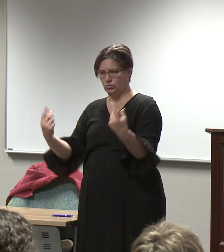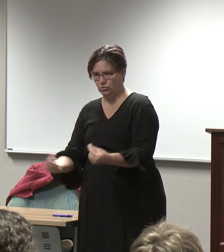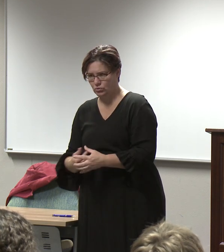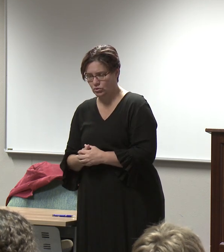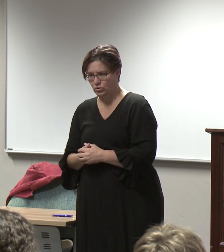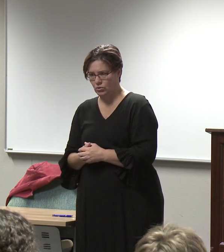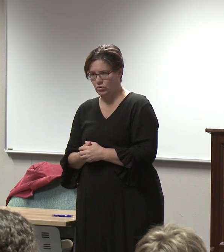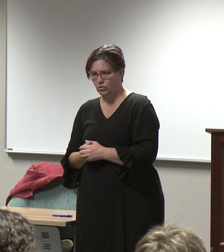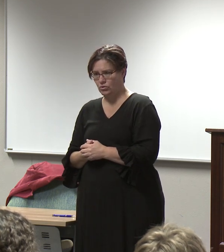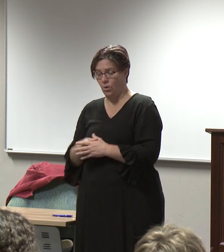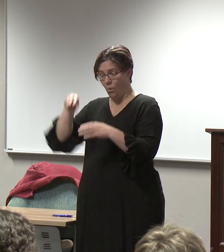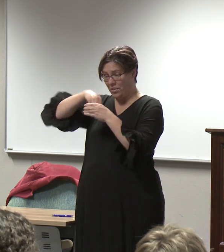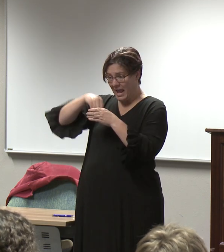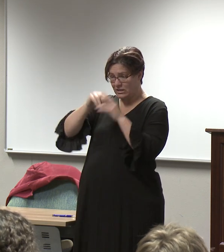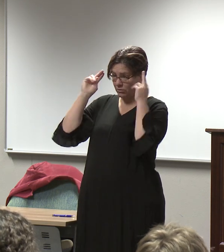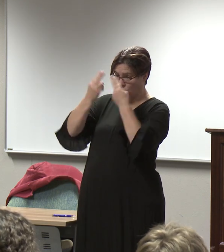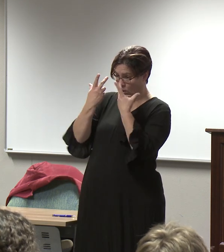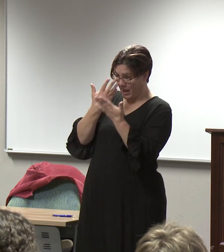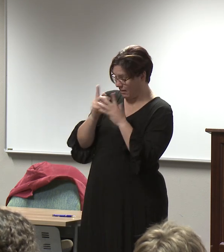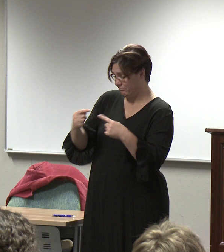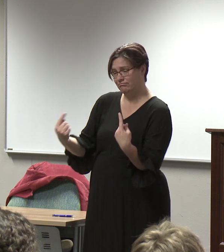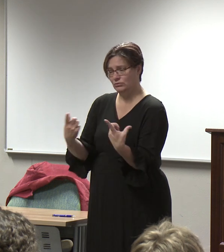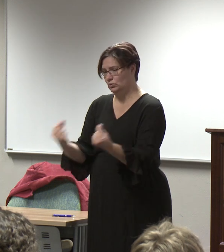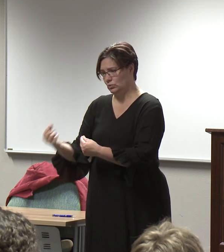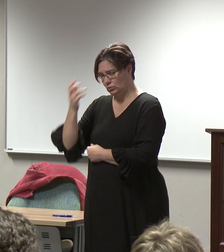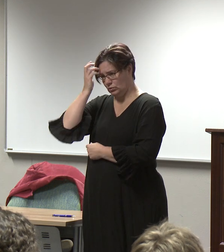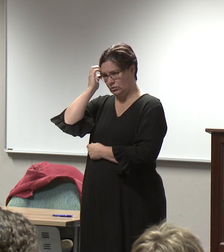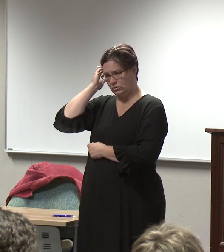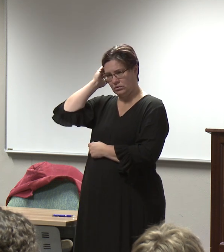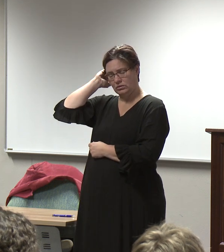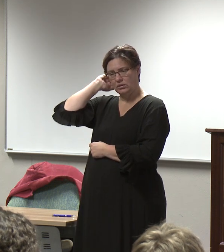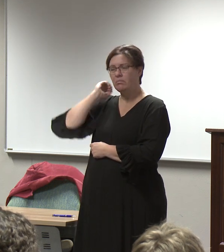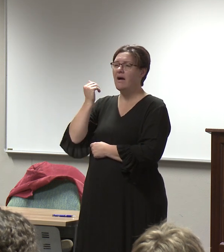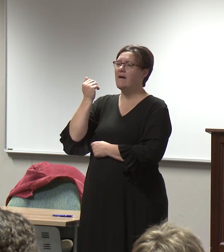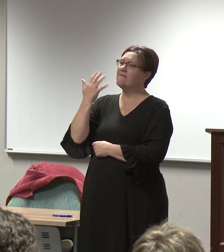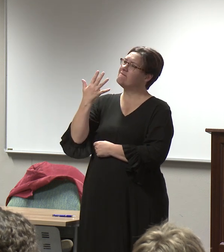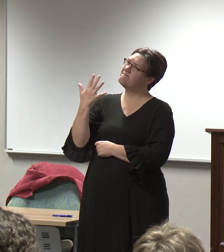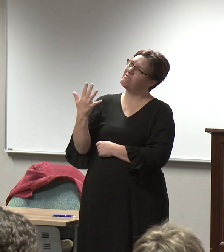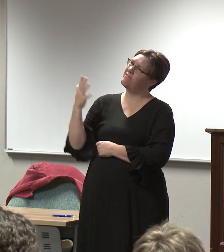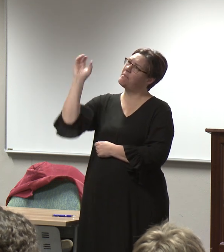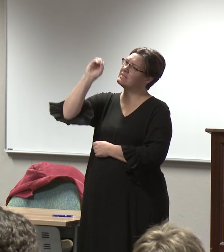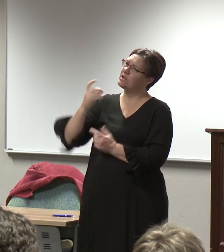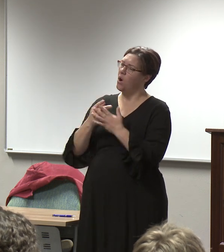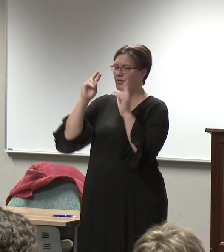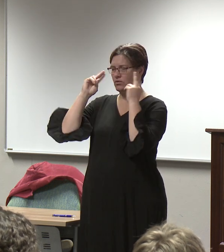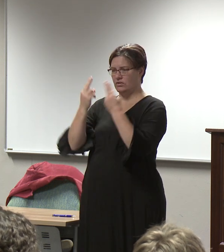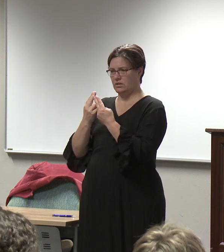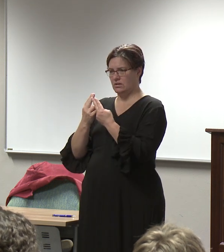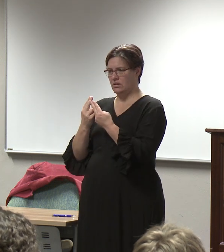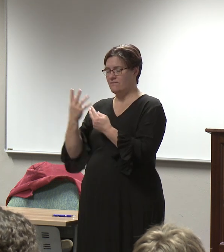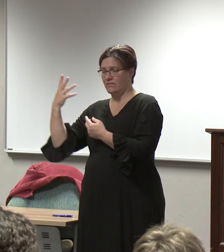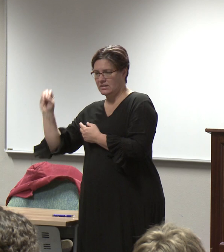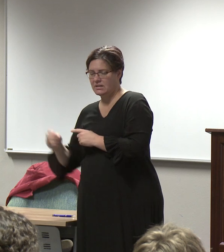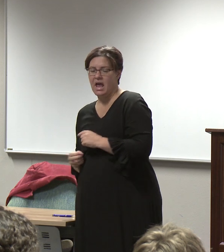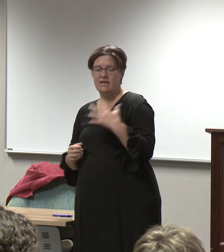that inside the universities. I spend my time today, 50% of my time at university and